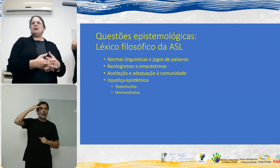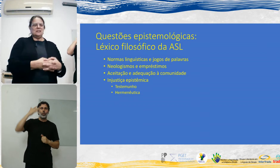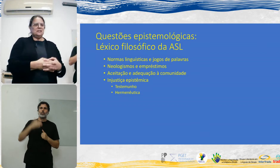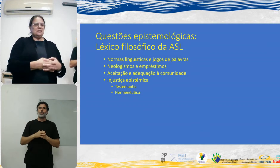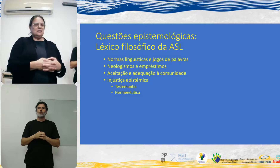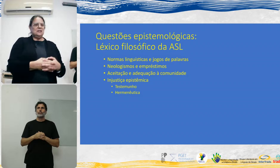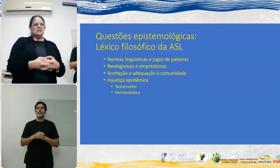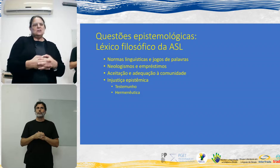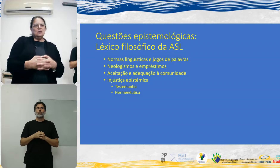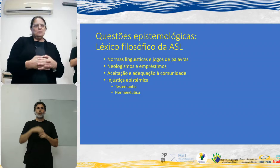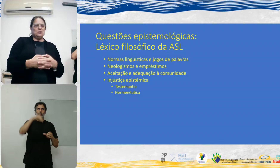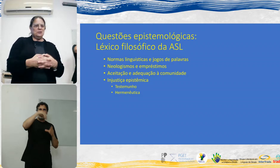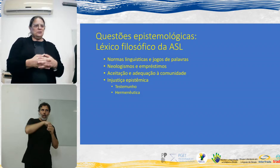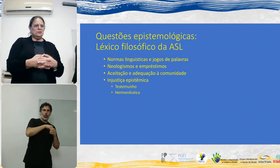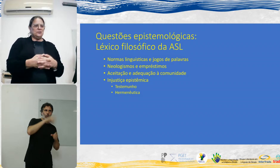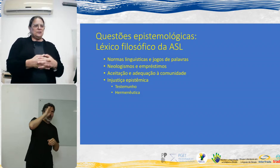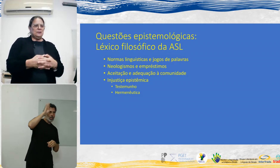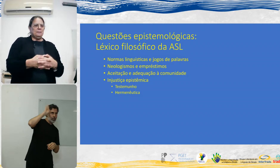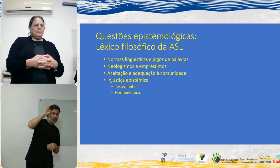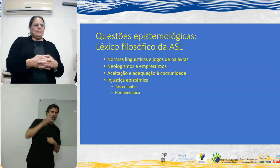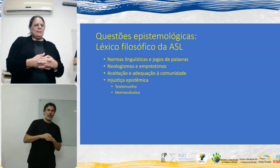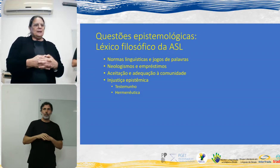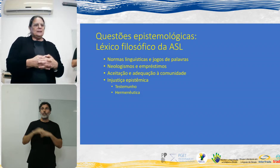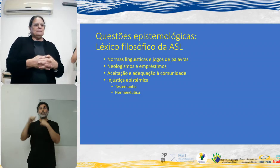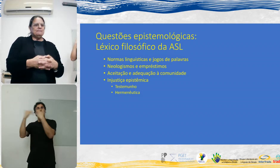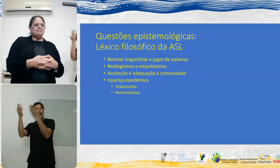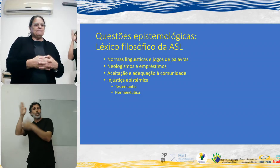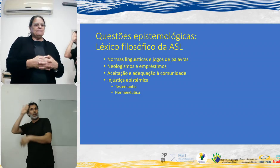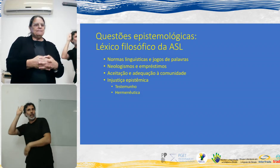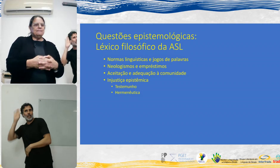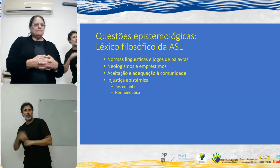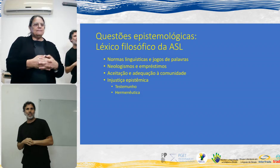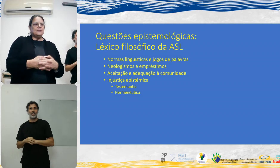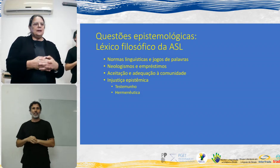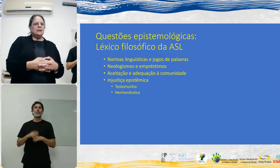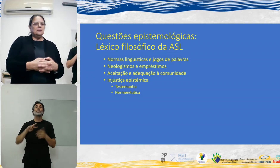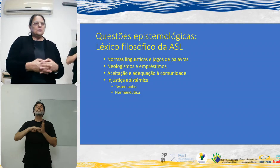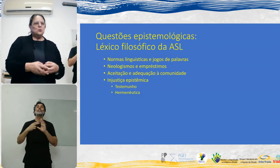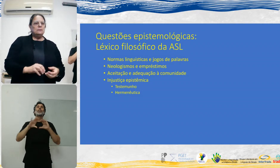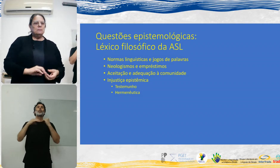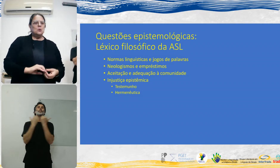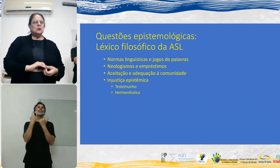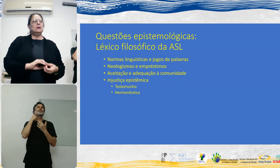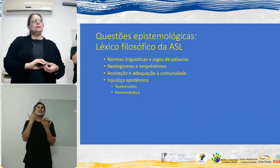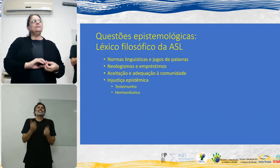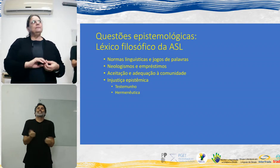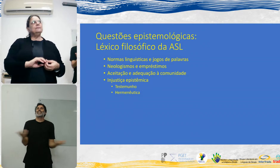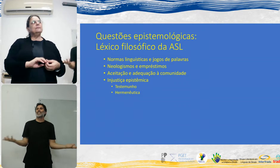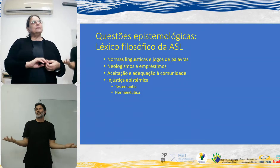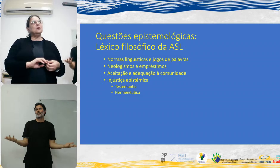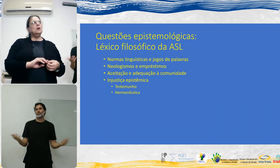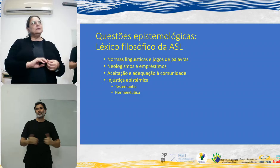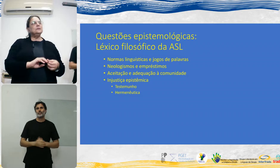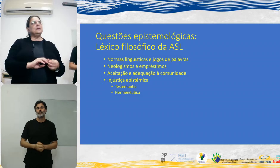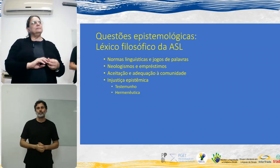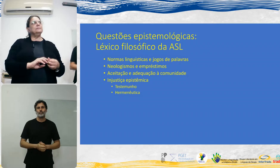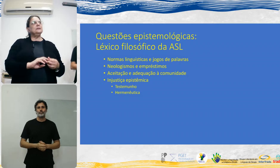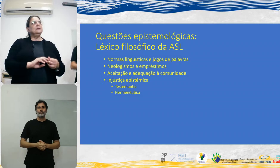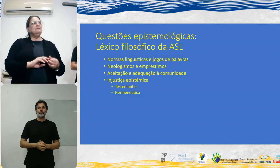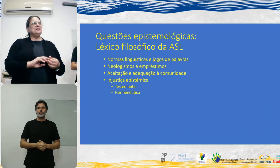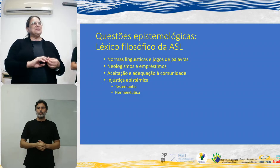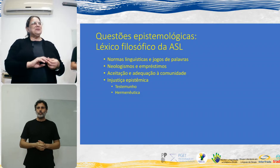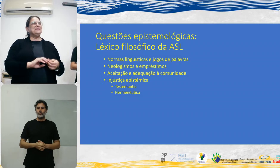part of this? Interpreters. And there's one more